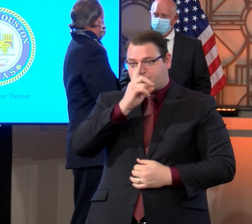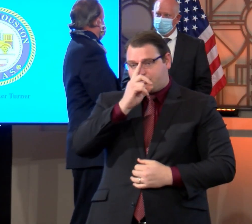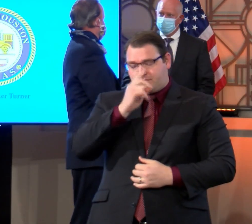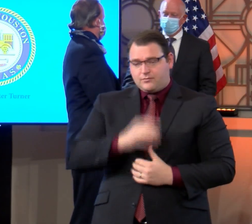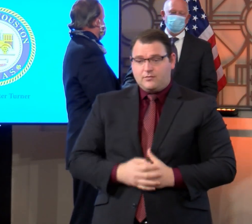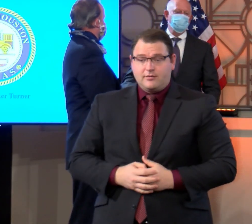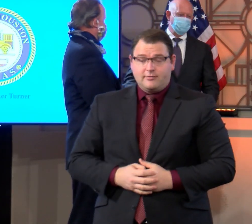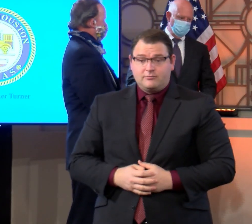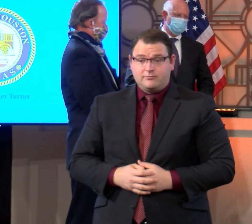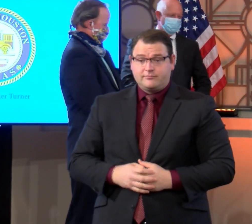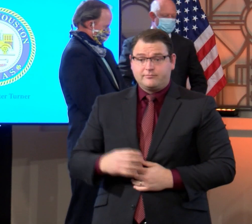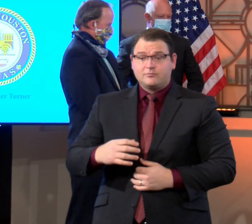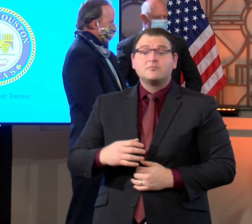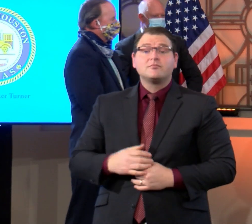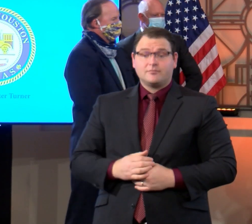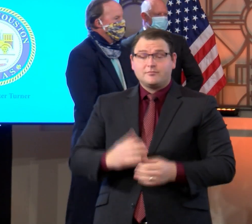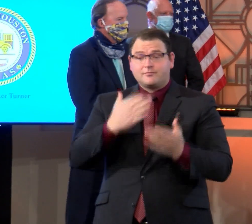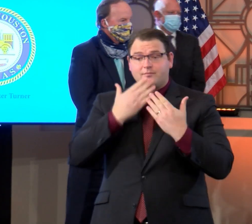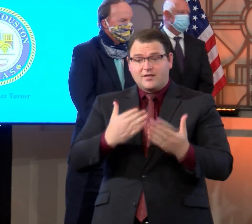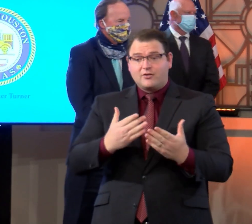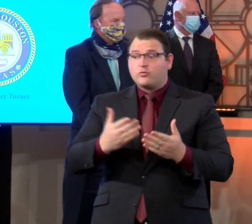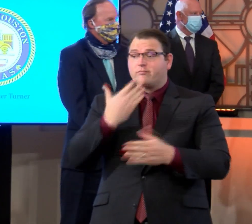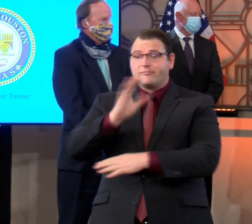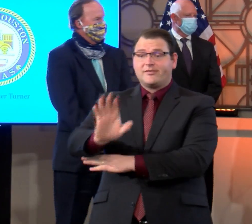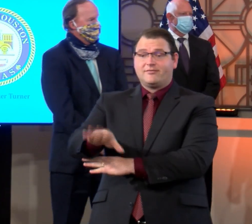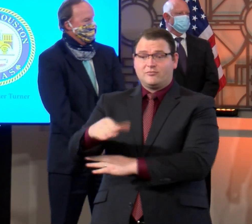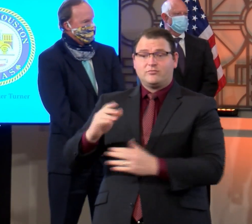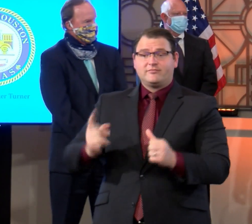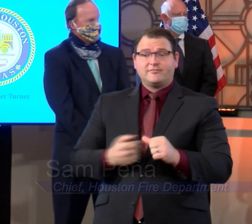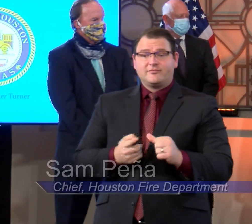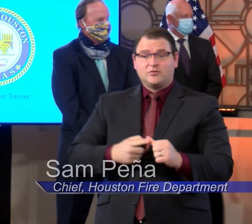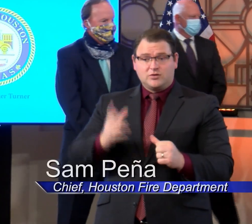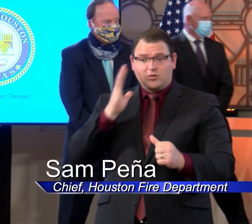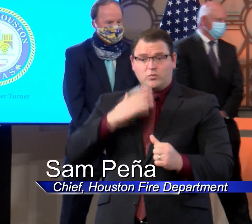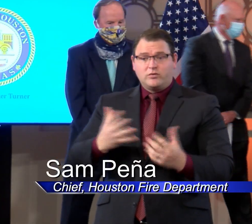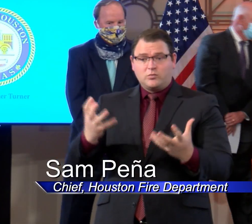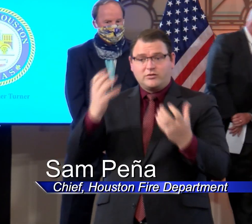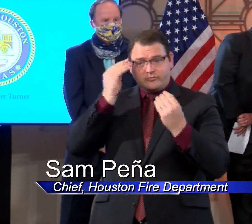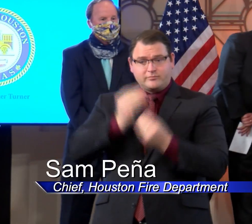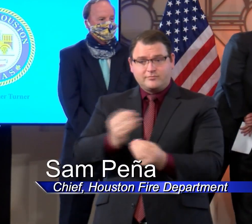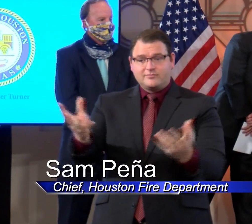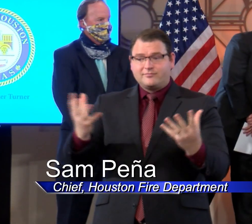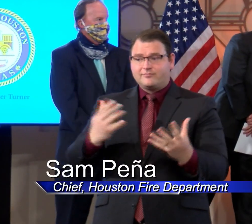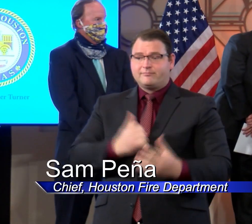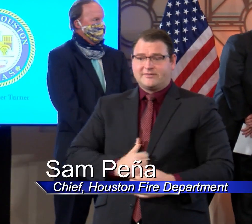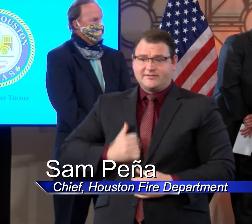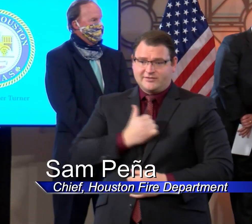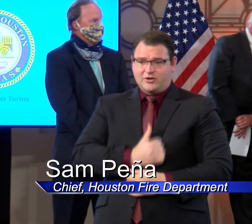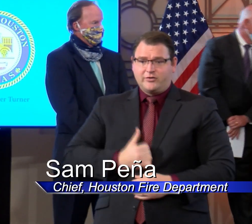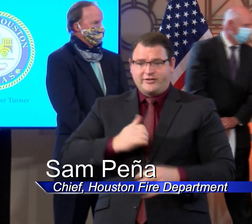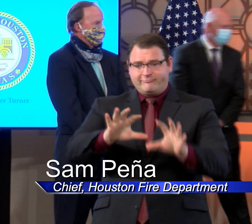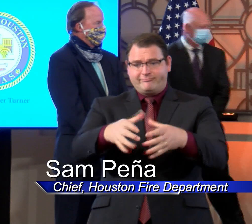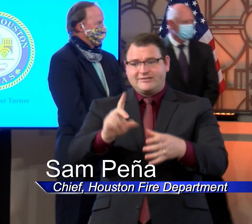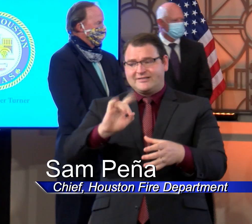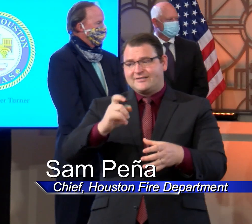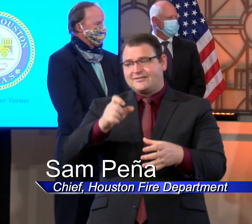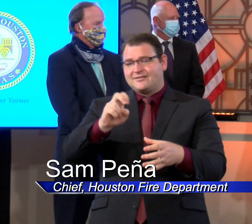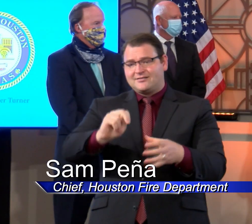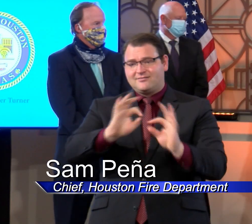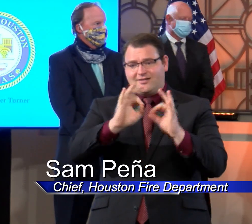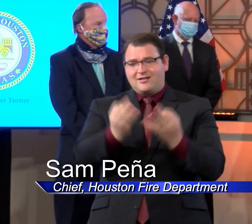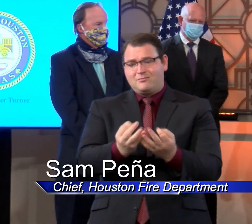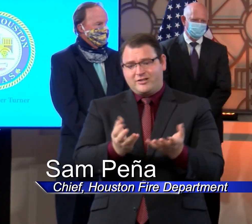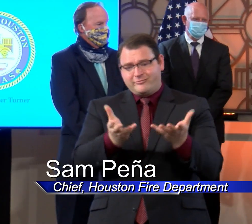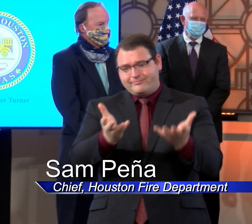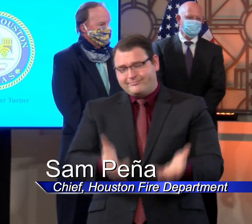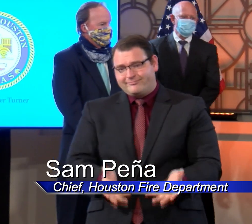you, Mayor. Thank you, Mayor. Good afternoon. I'd like to first start by also offering my condolences to the Dixon family for their